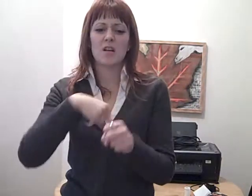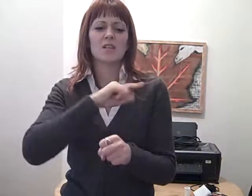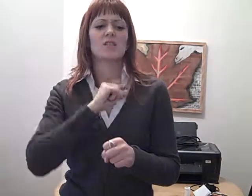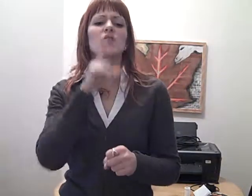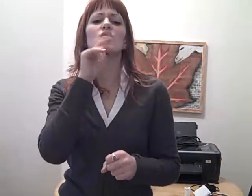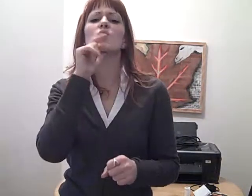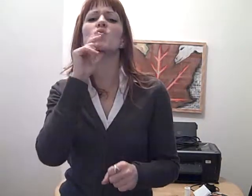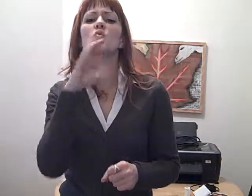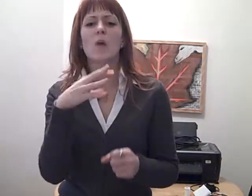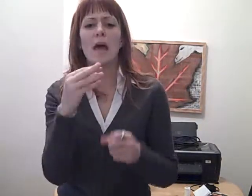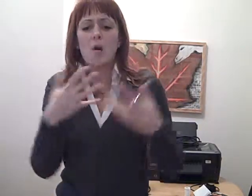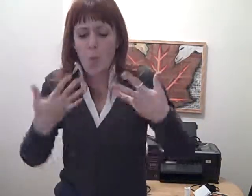it's a meter long,